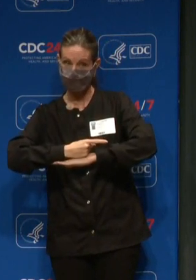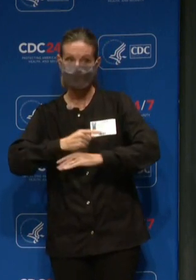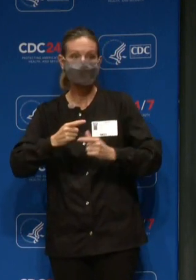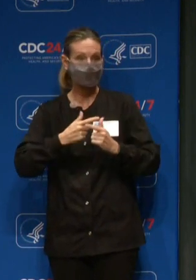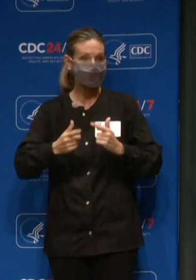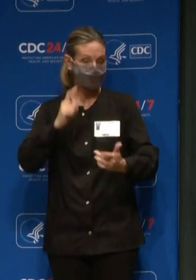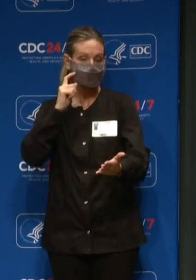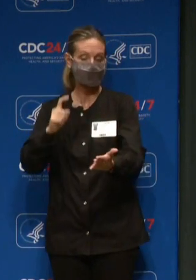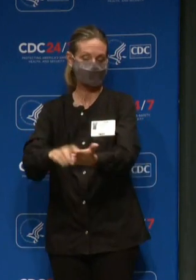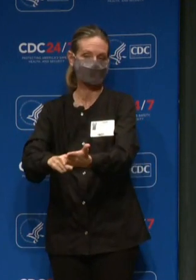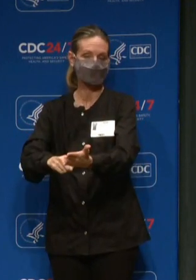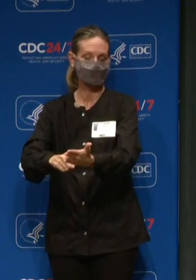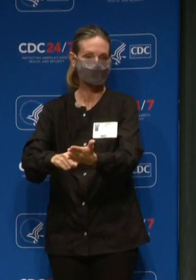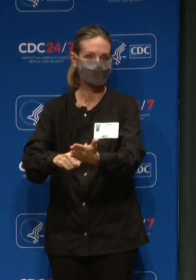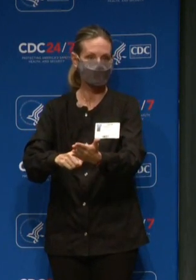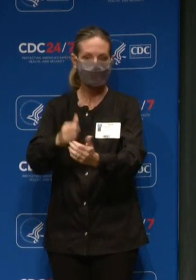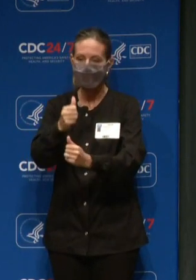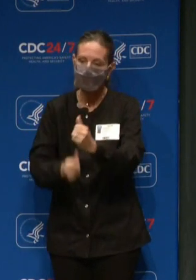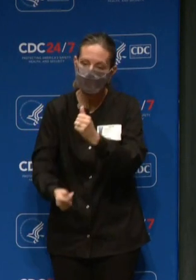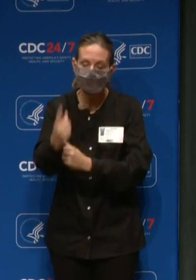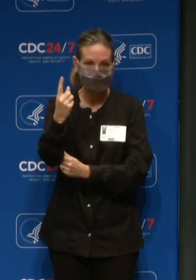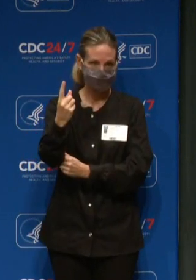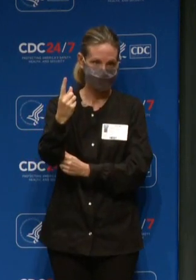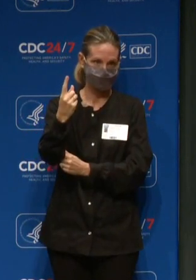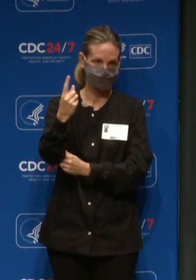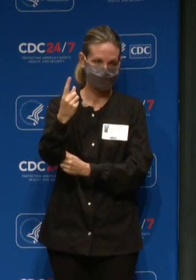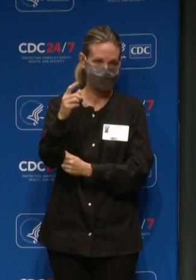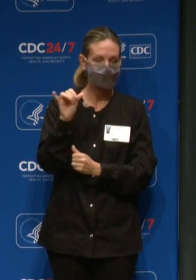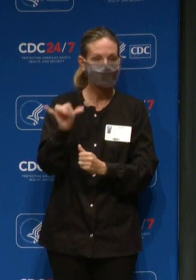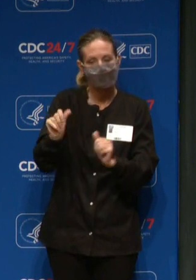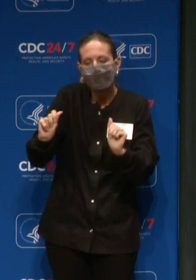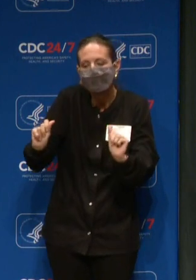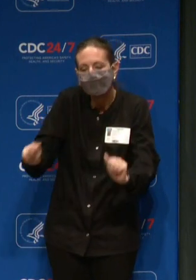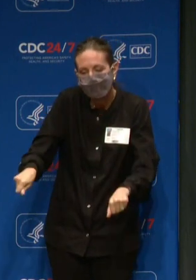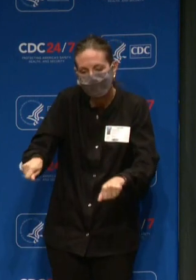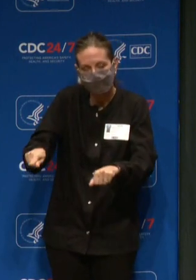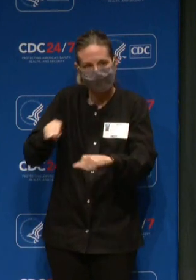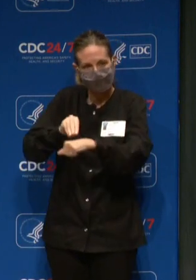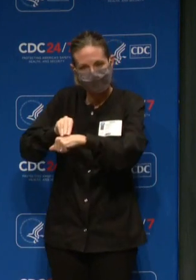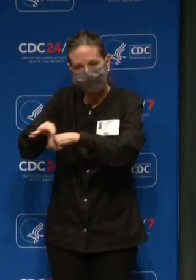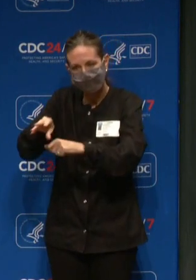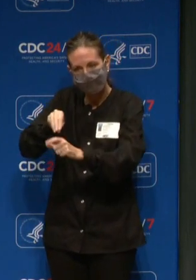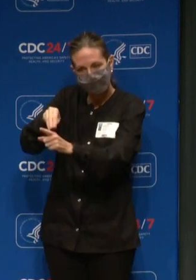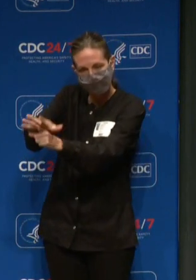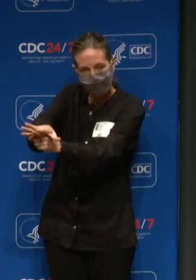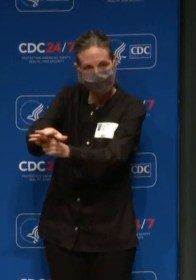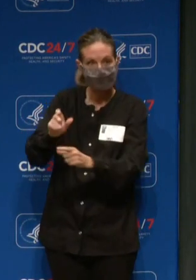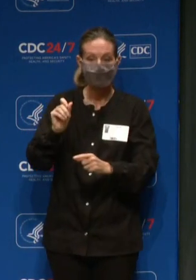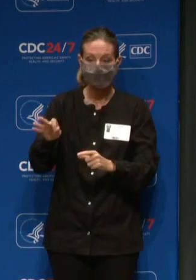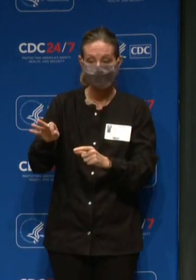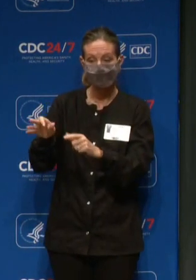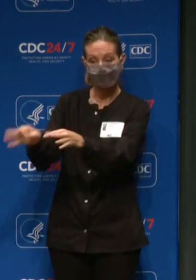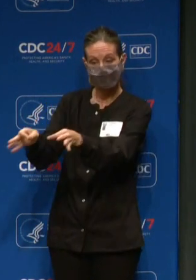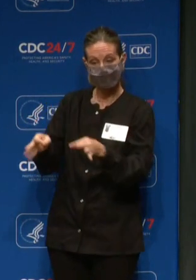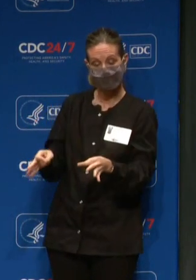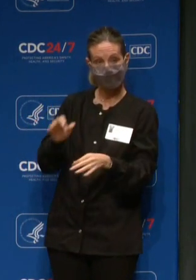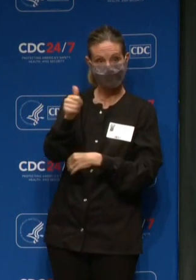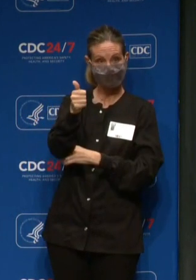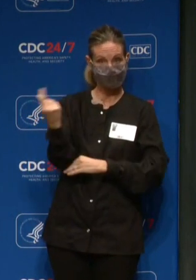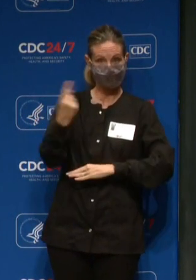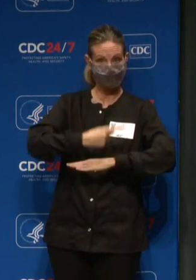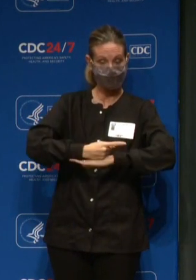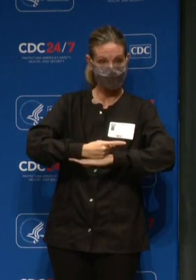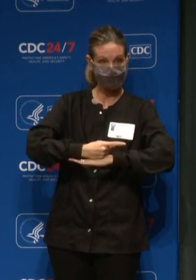that was positive. If you tried to shorten it to 10 days, we found that we